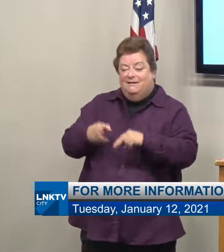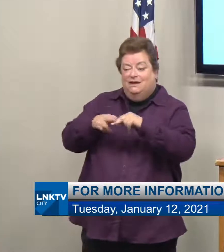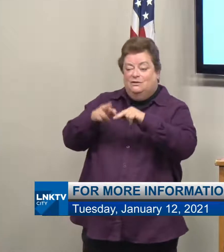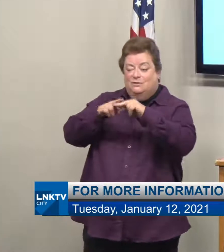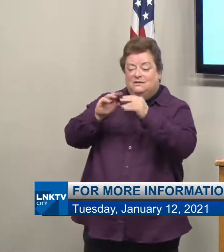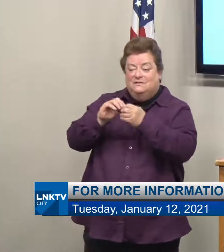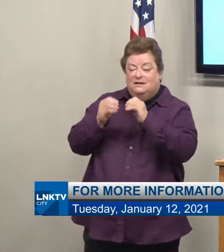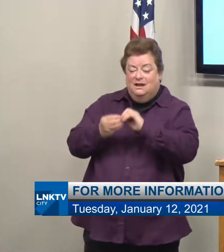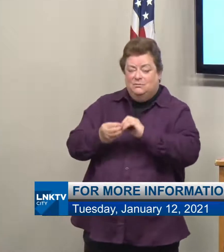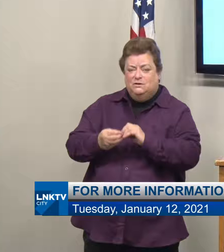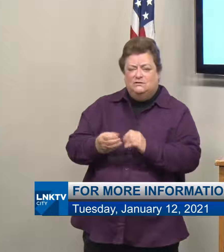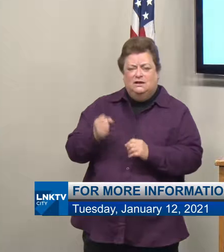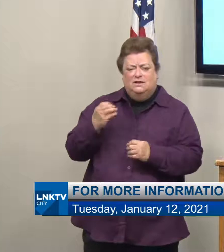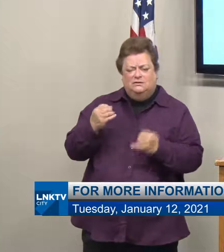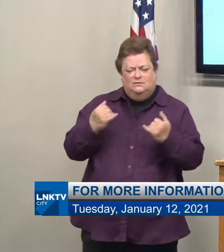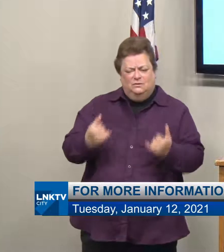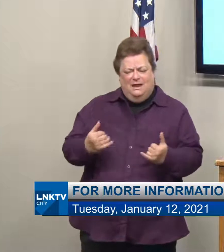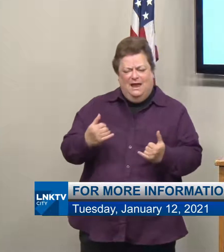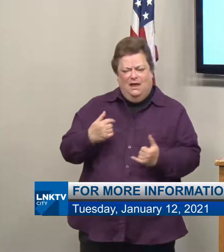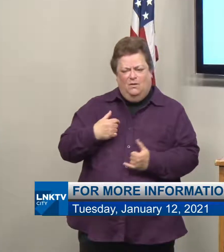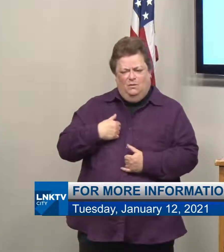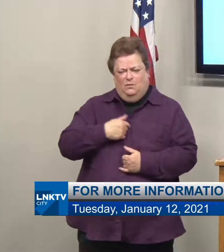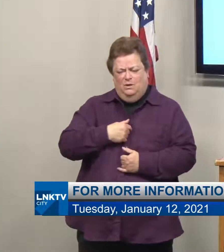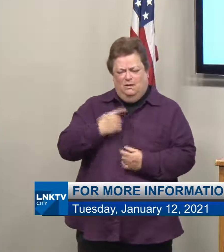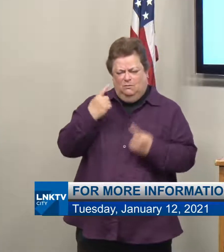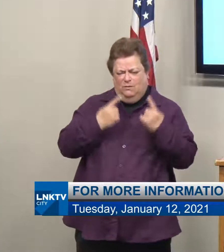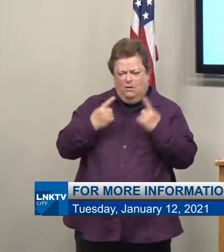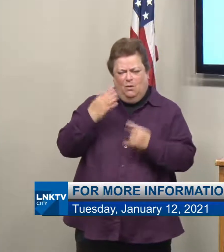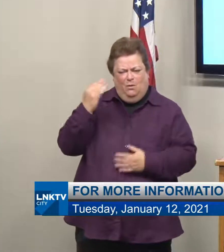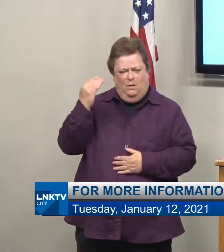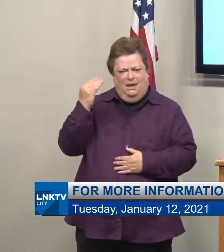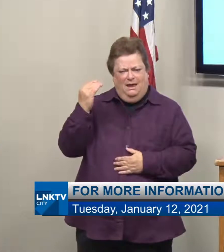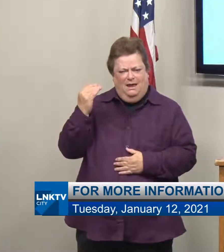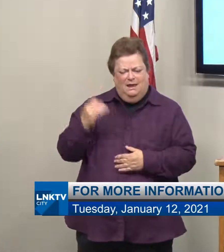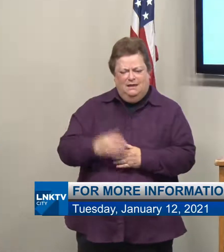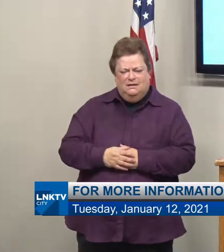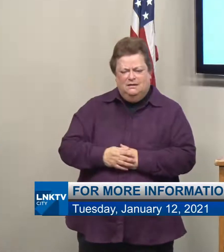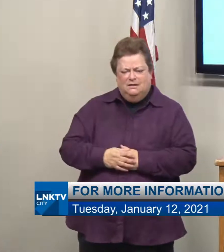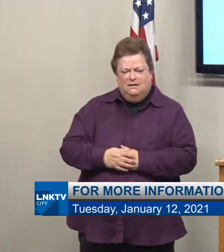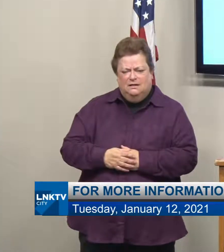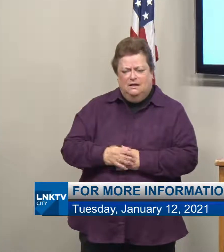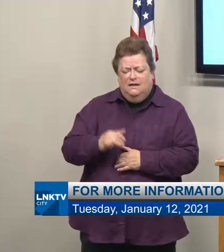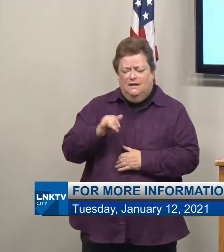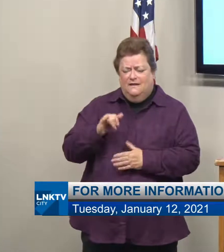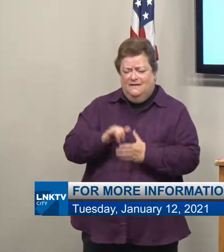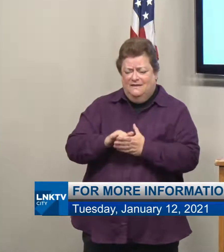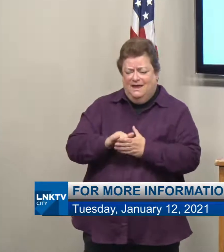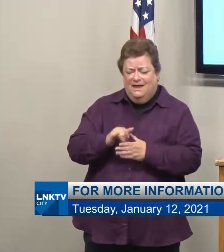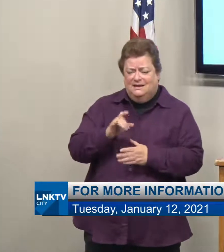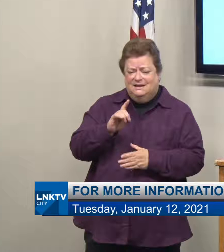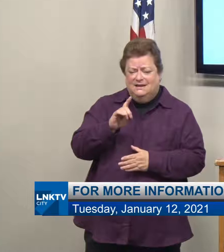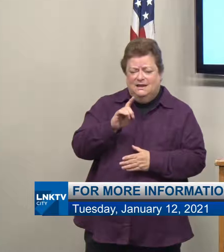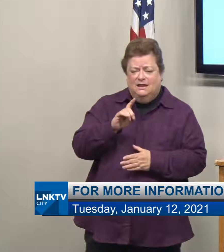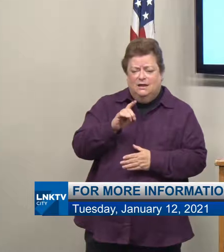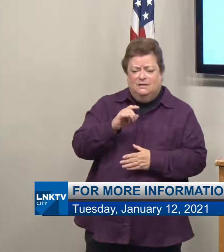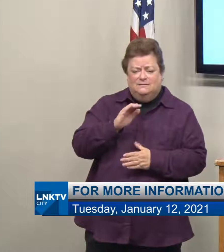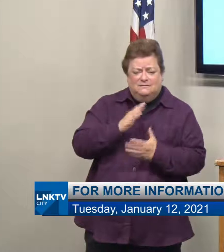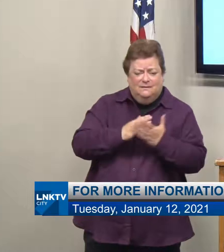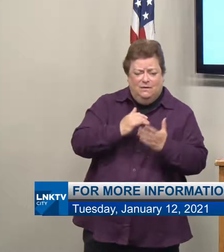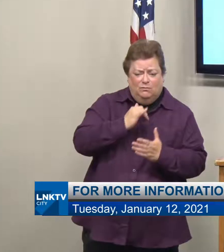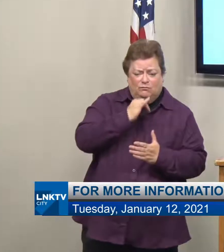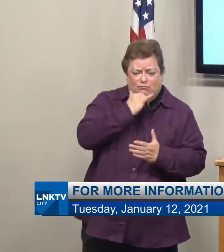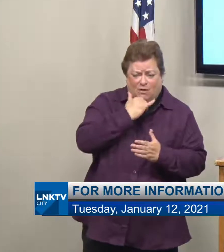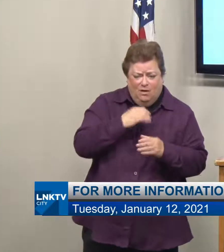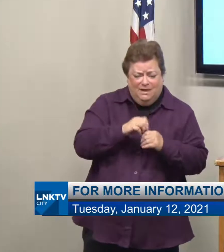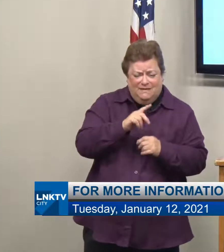So the pressing question on our health team's minds is this: are these momentary blips in the data or the start of something worse?